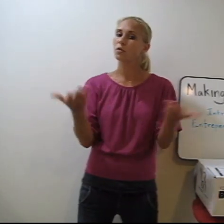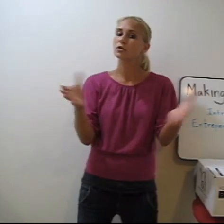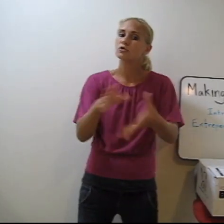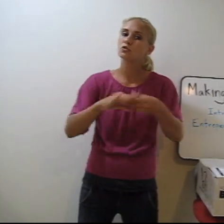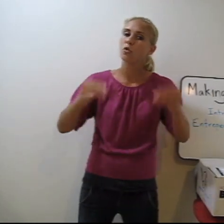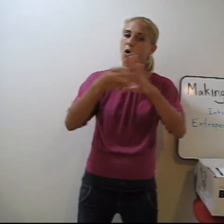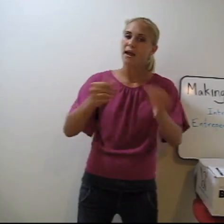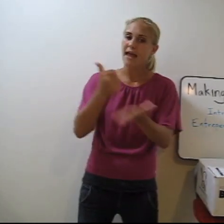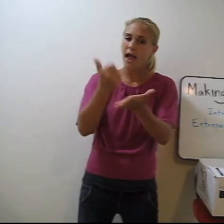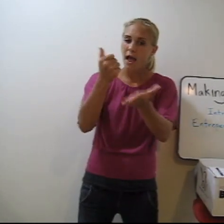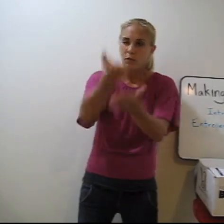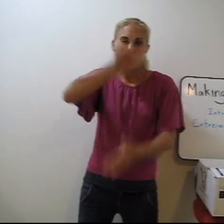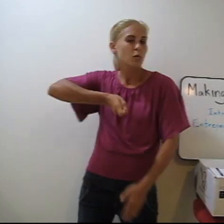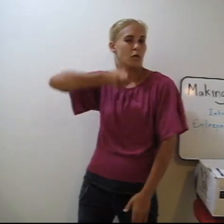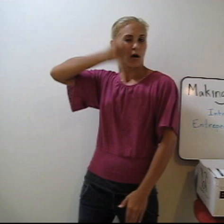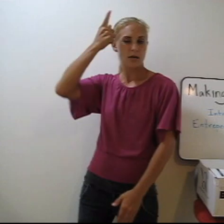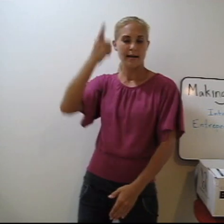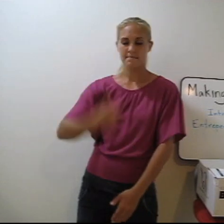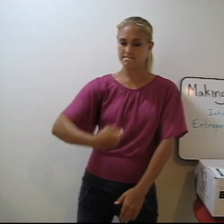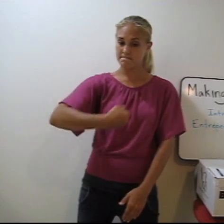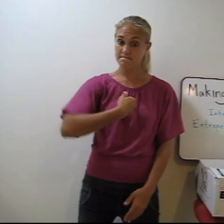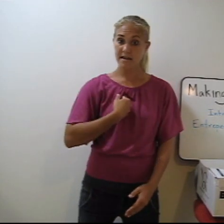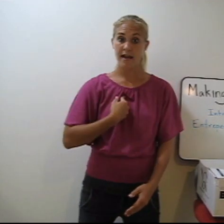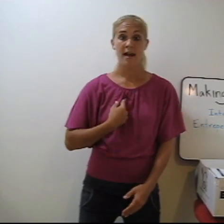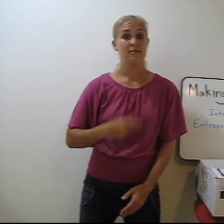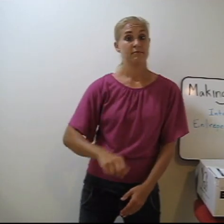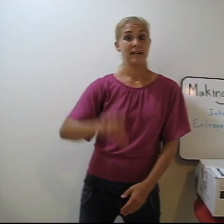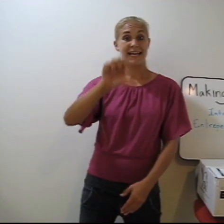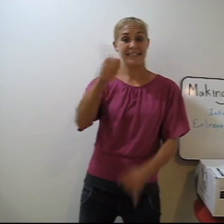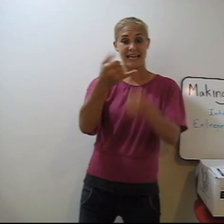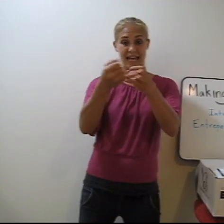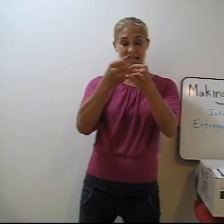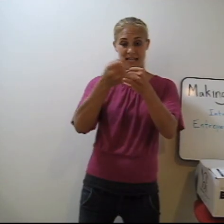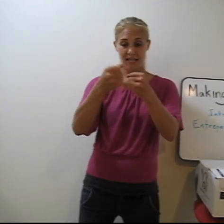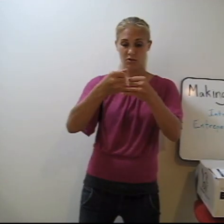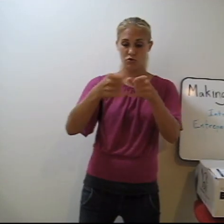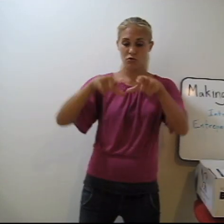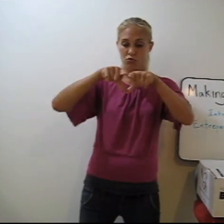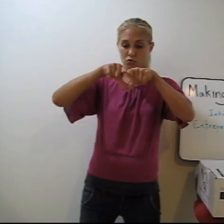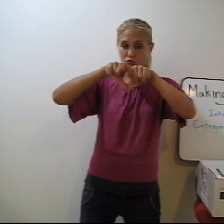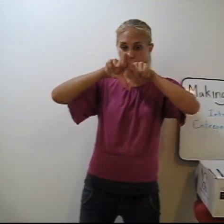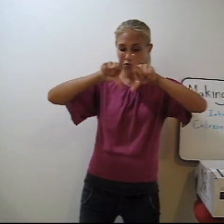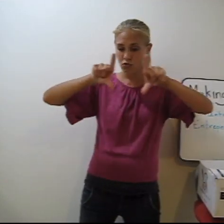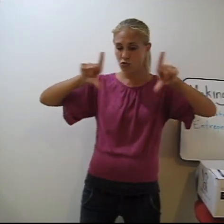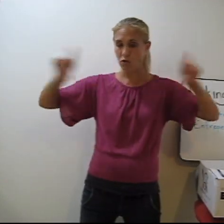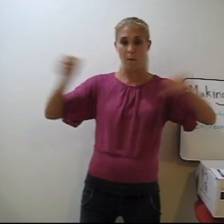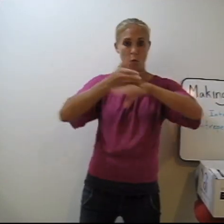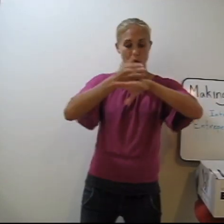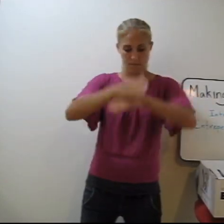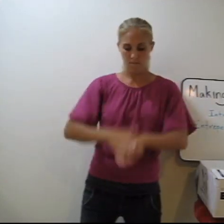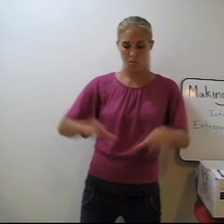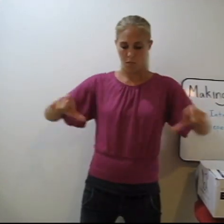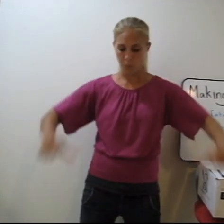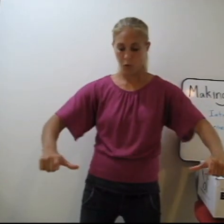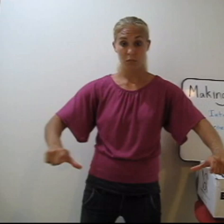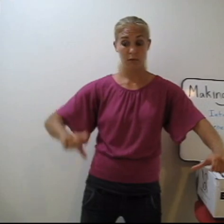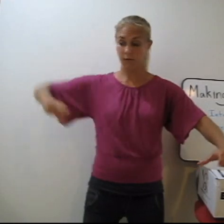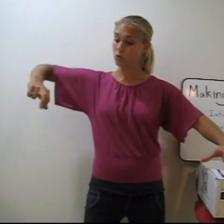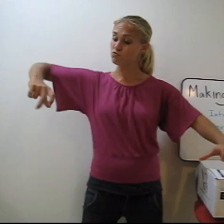concept home. Imagine me putting a 10-inch wide, 30-foot long plank on the ground and saying, "If you walk the length of the plank, I'll give